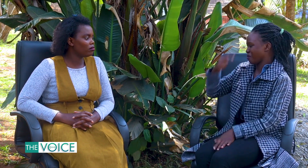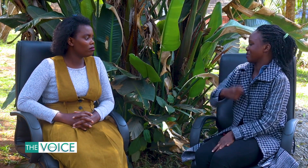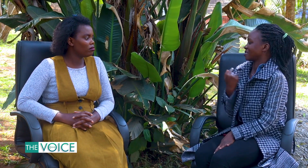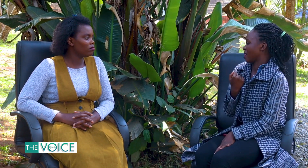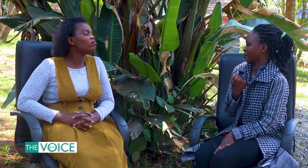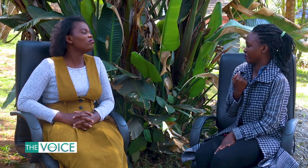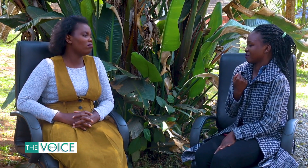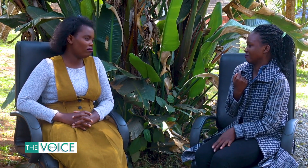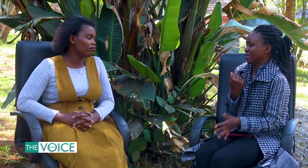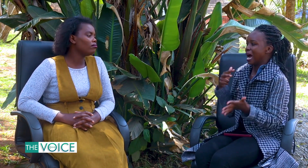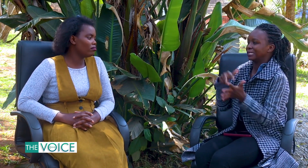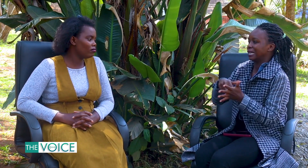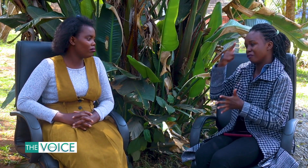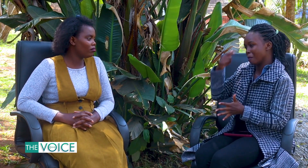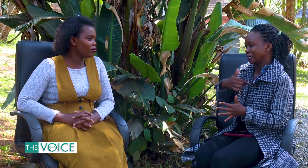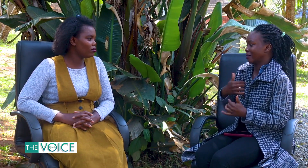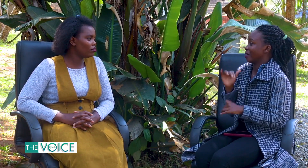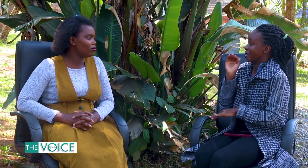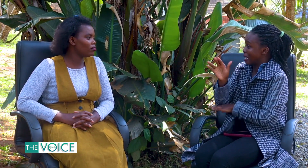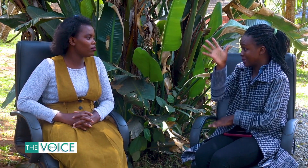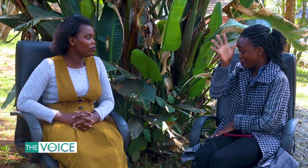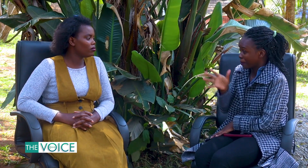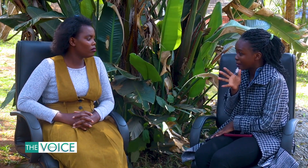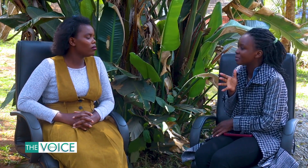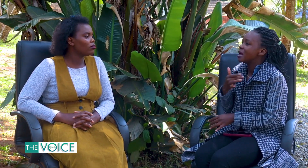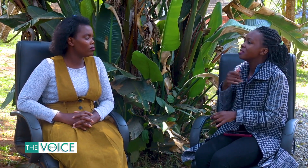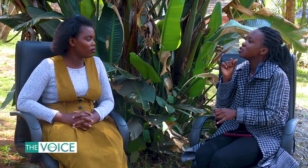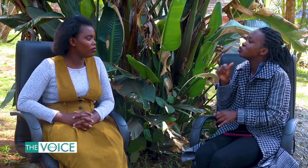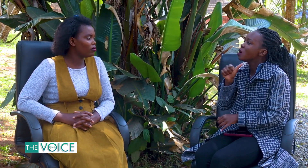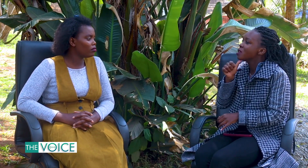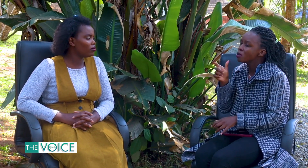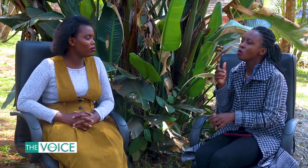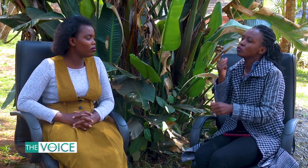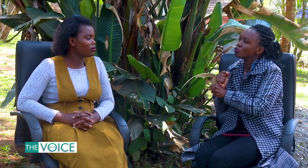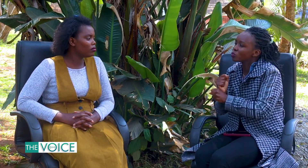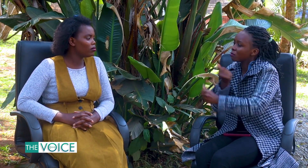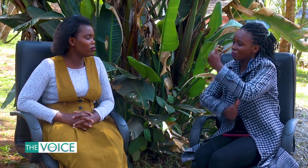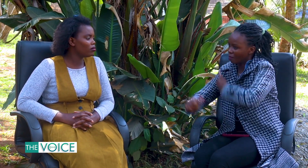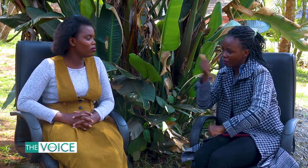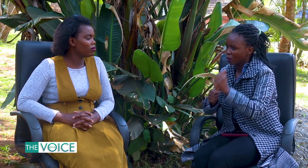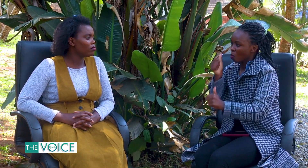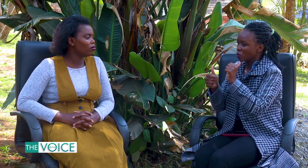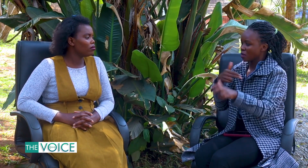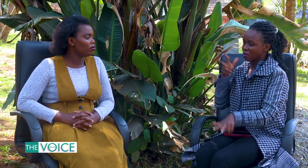because my parents listening to other people or other people's